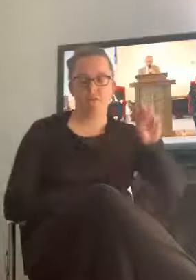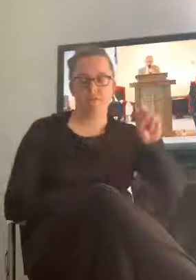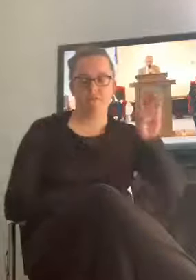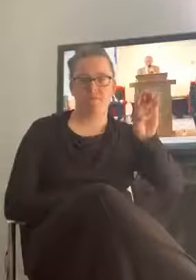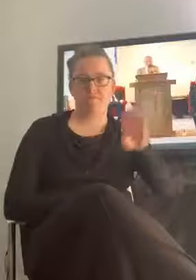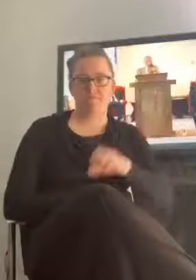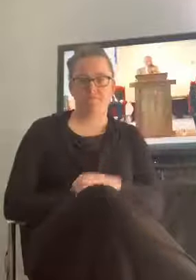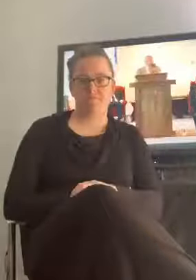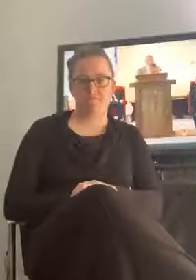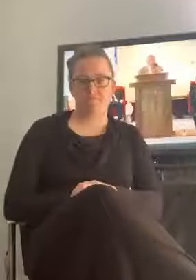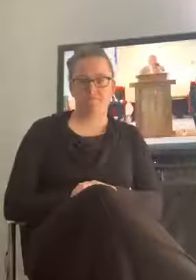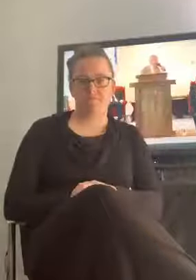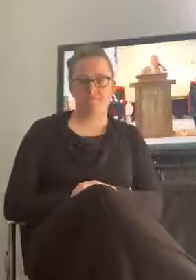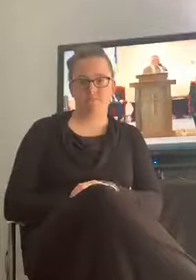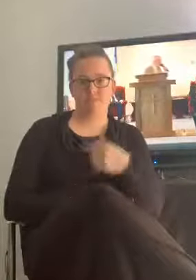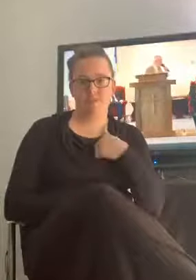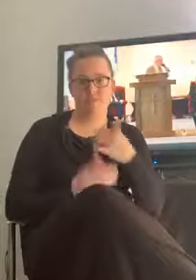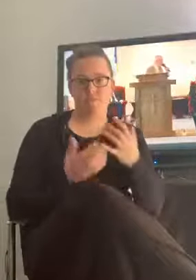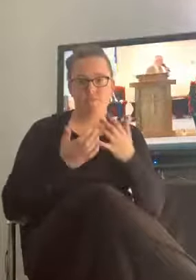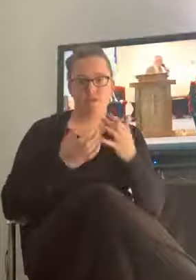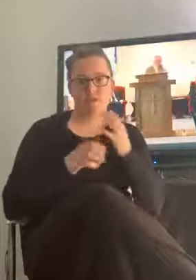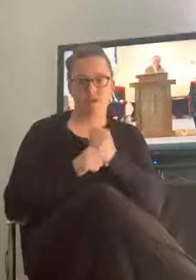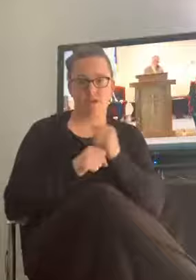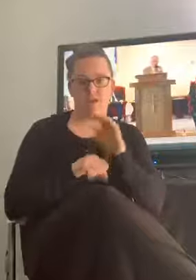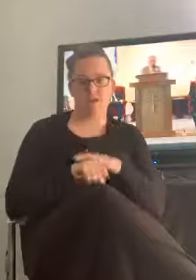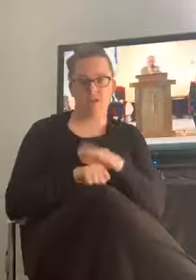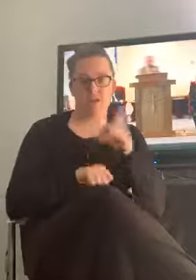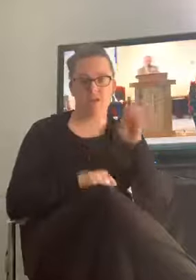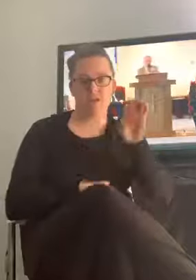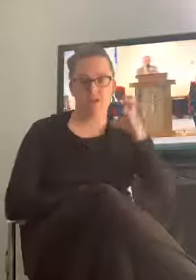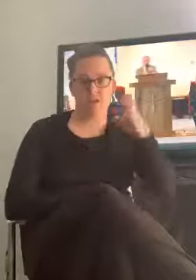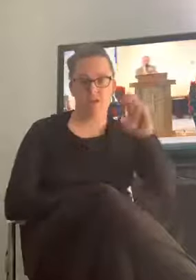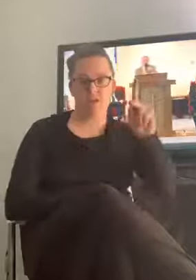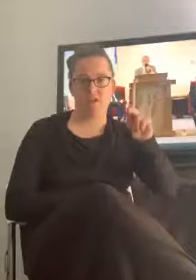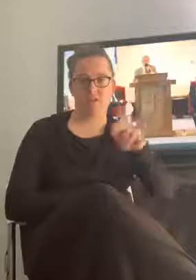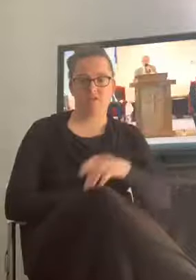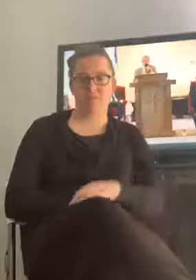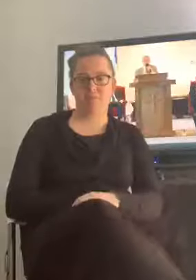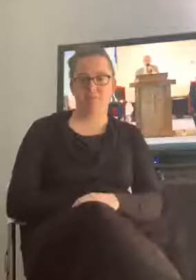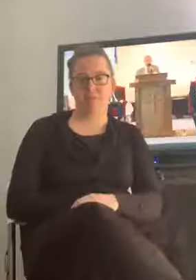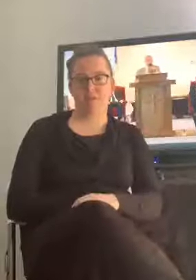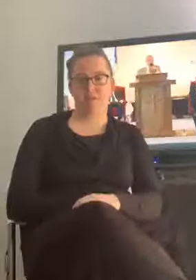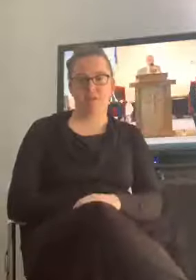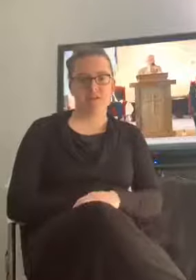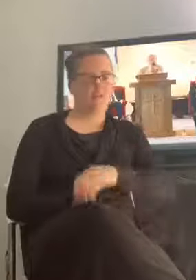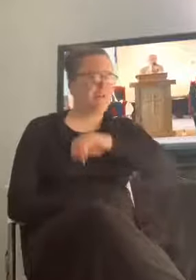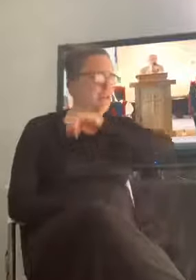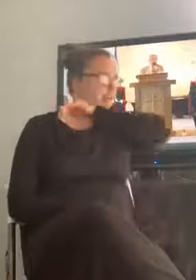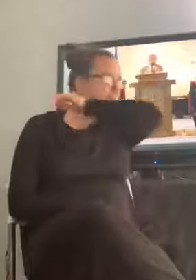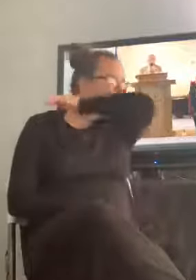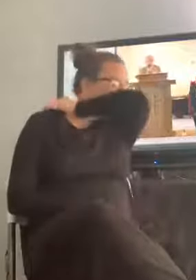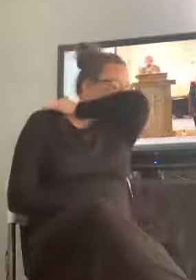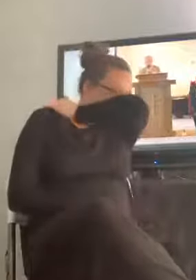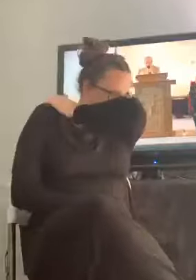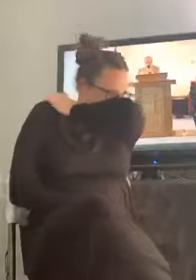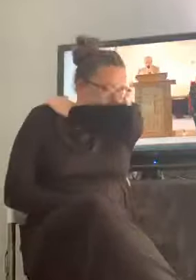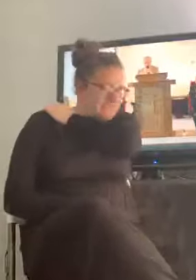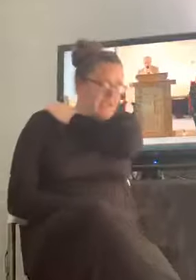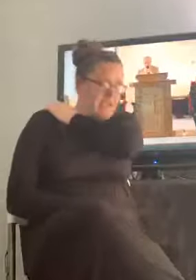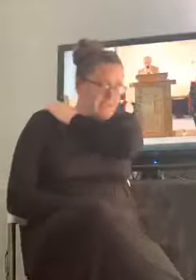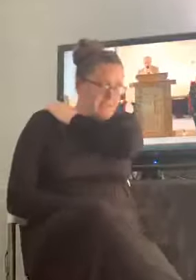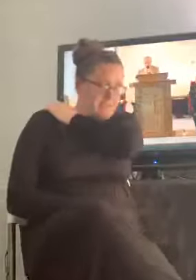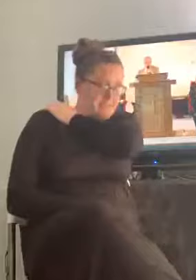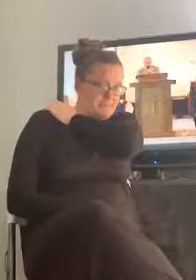And I wanted to get on that platform. Well, I thought I could get there because it wasn't very far